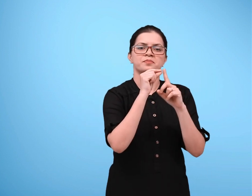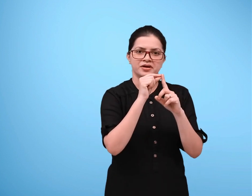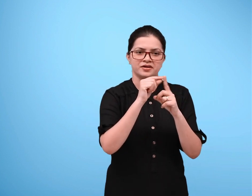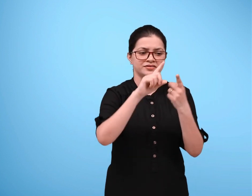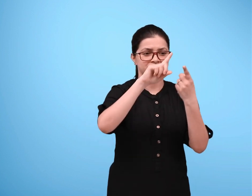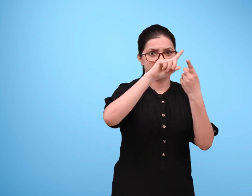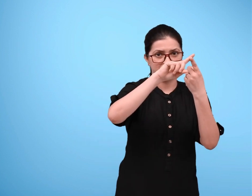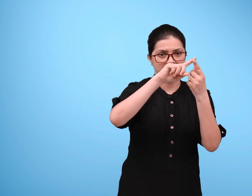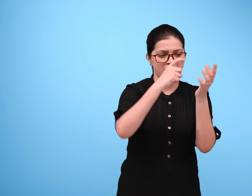periodic motion,